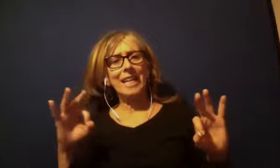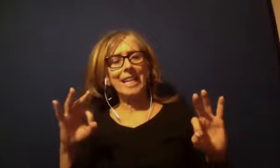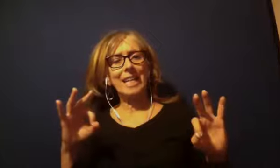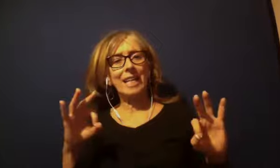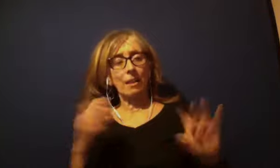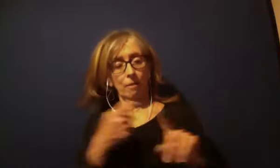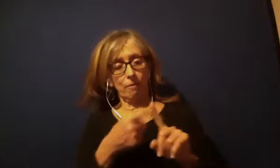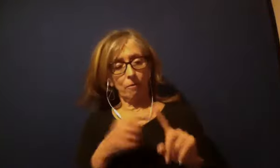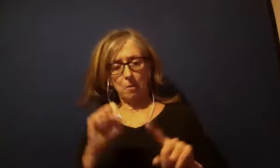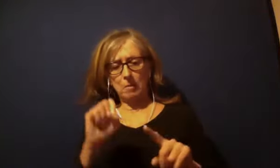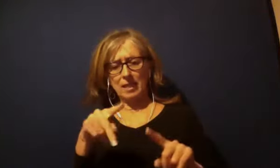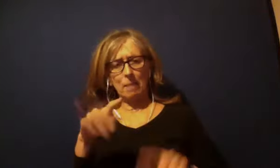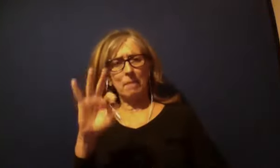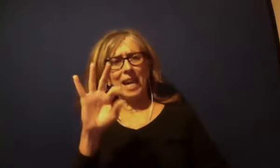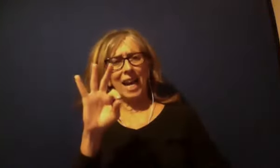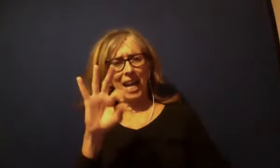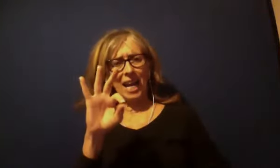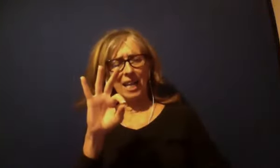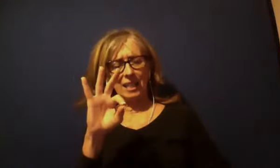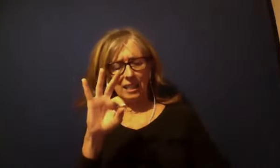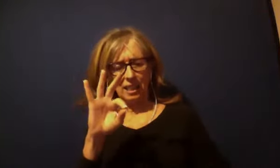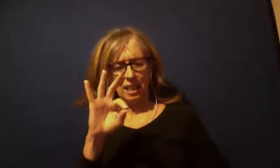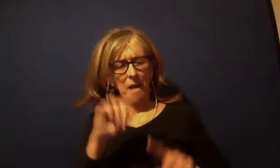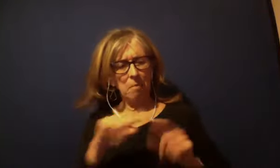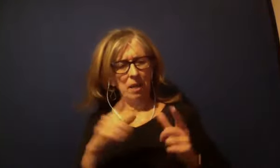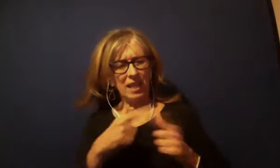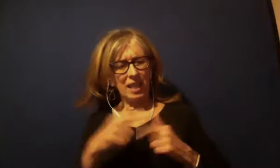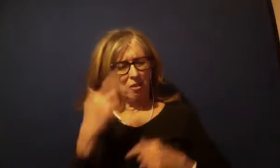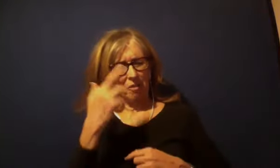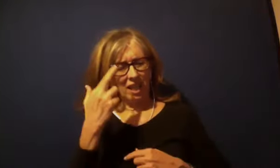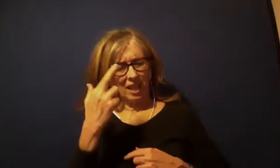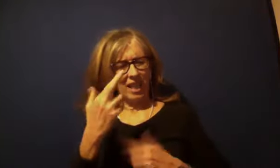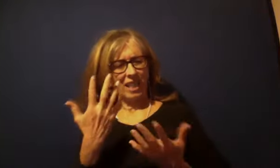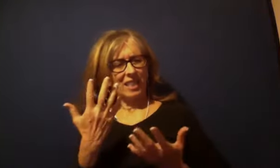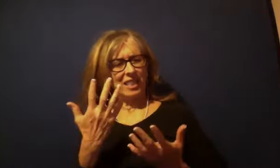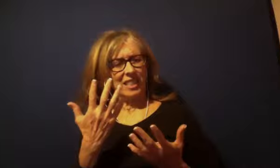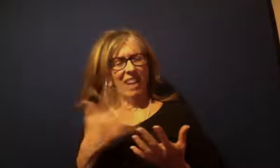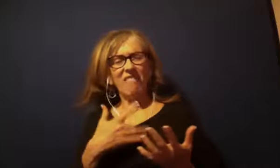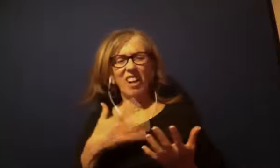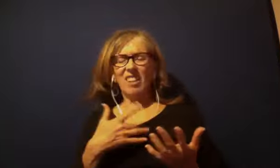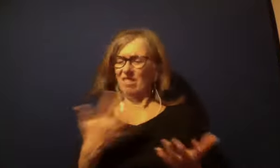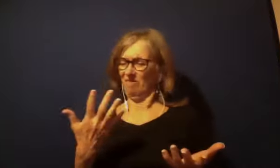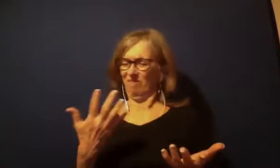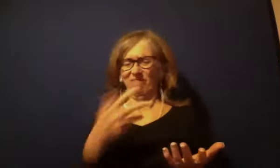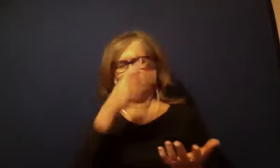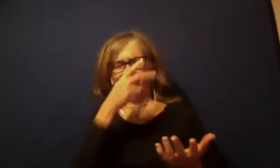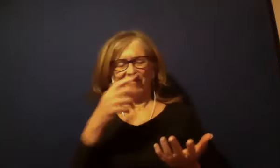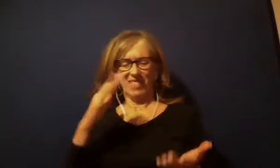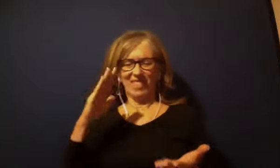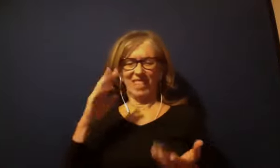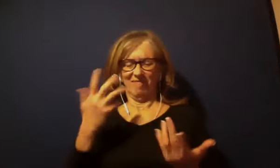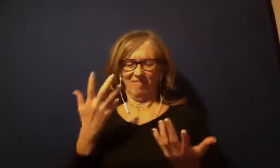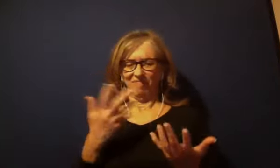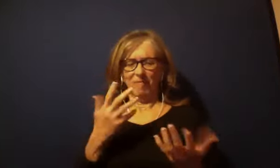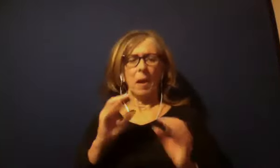was starting to diminish. And she said, you need to do service. And that has saved my bacon. It